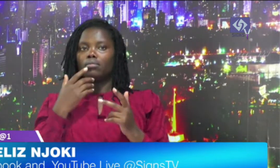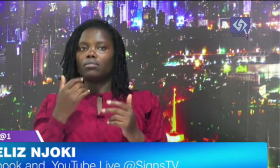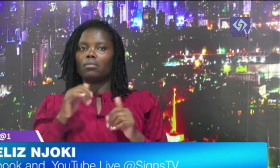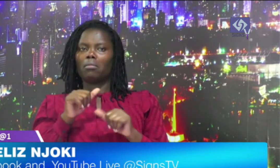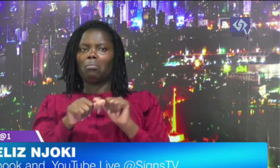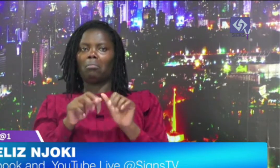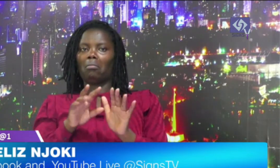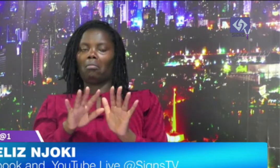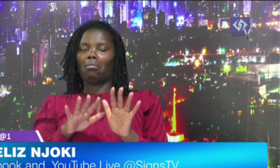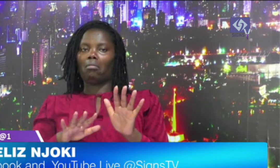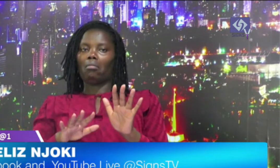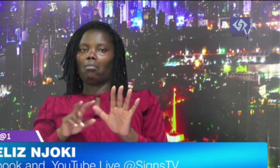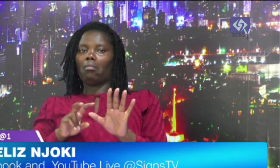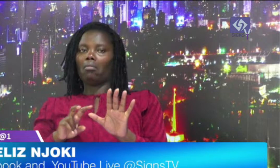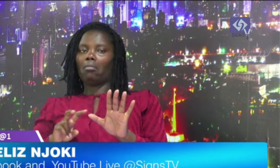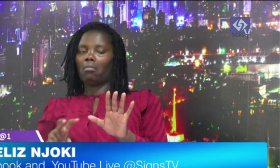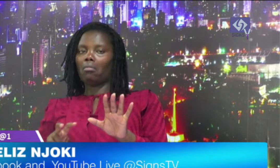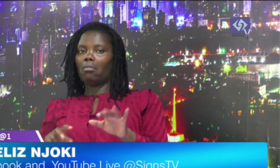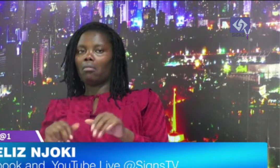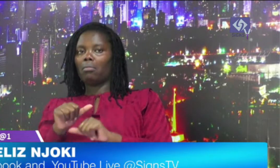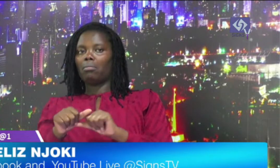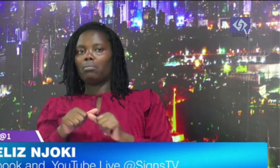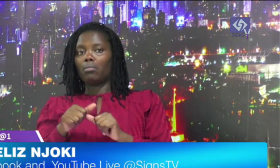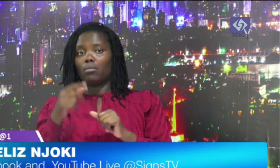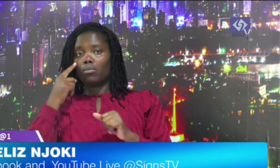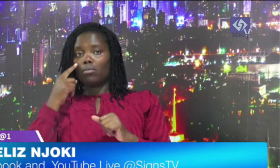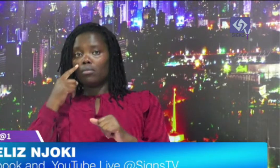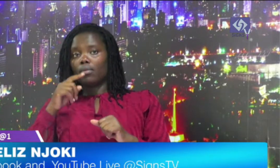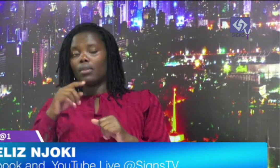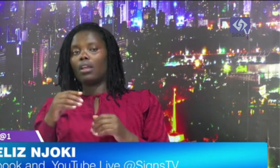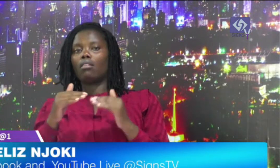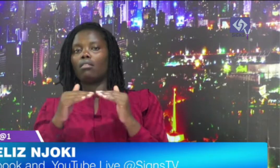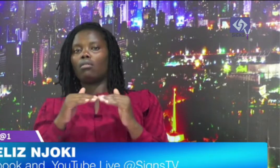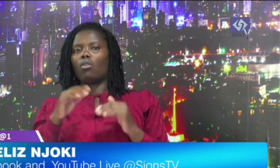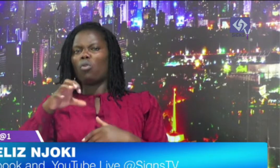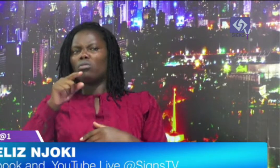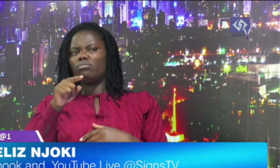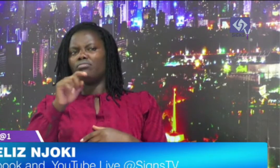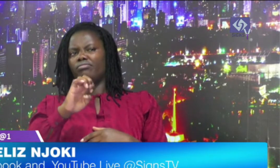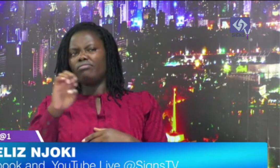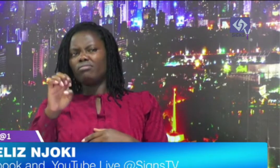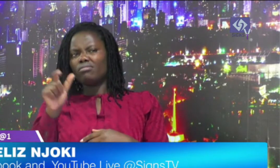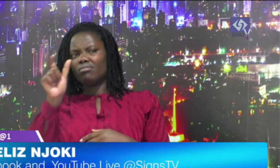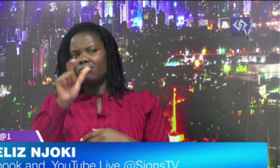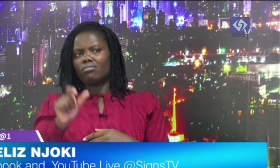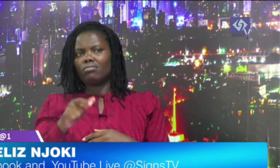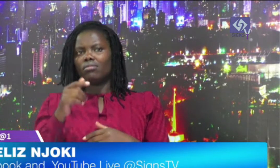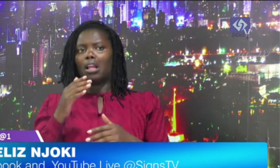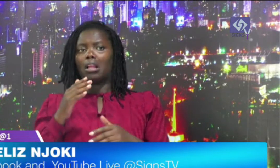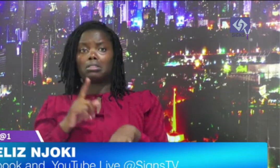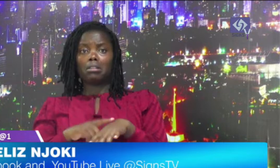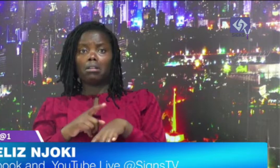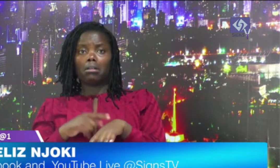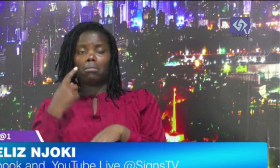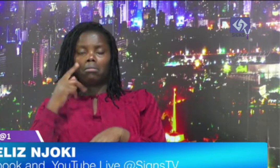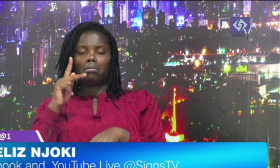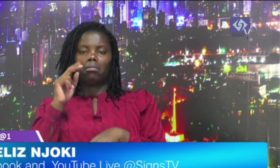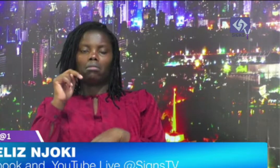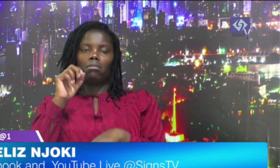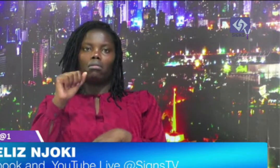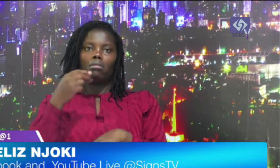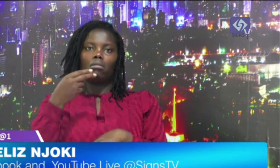The East African Community Regional Force, EACRF, has begun withdrawing from the Democratic Republic